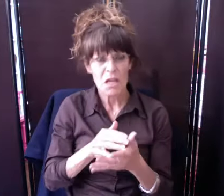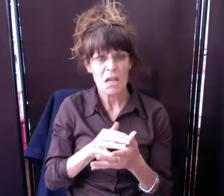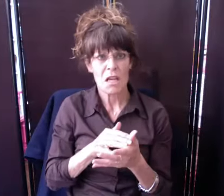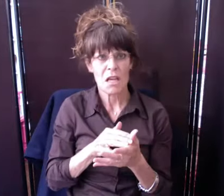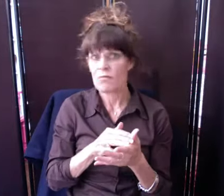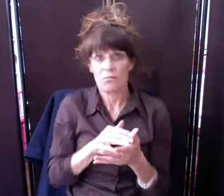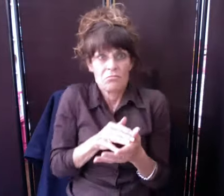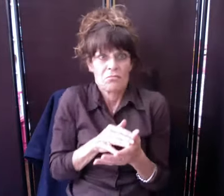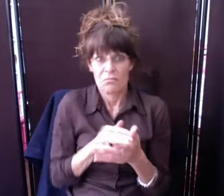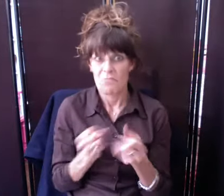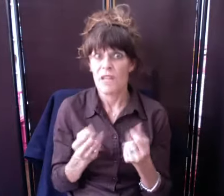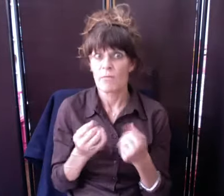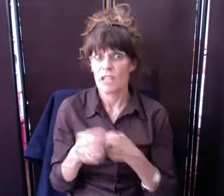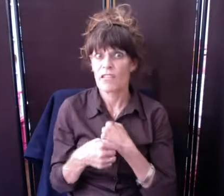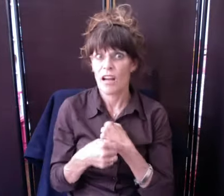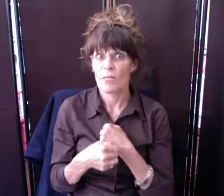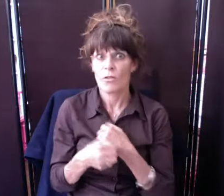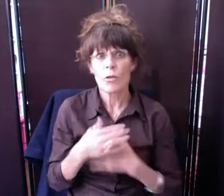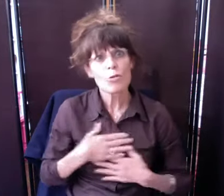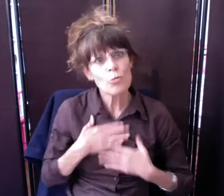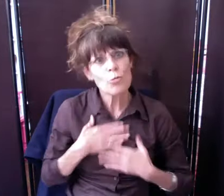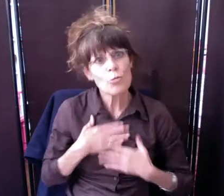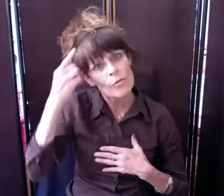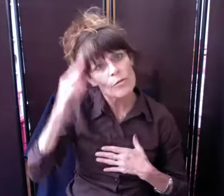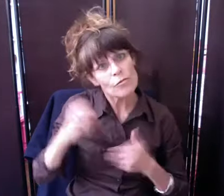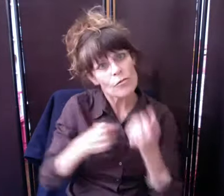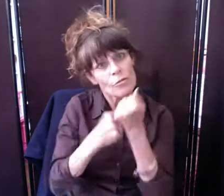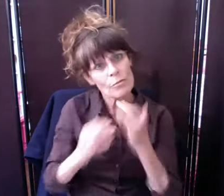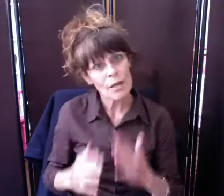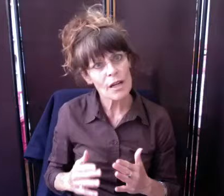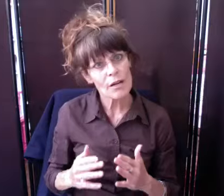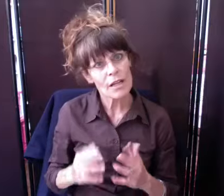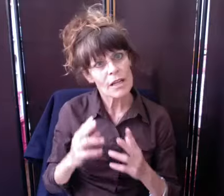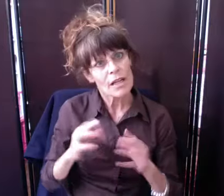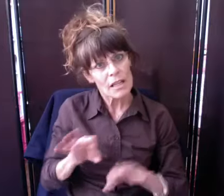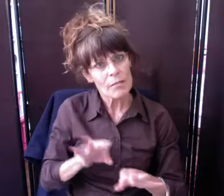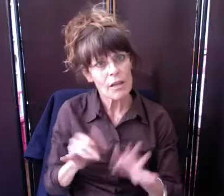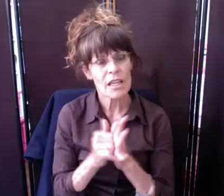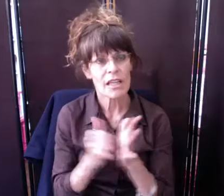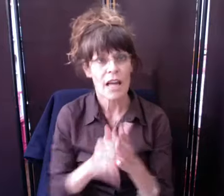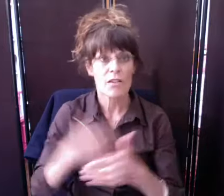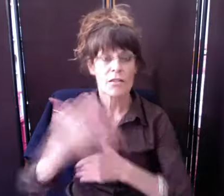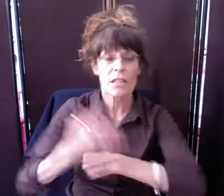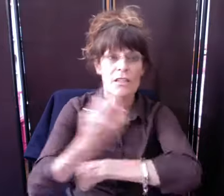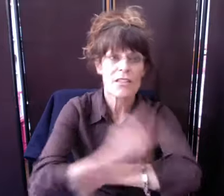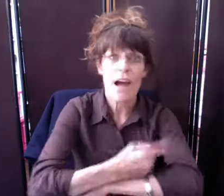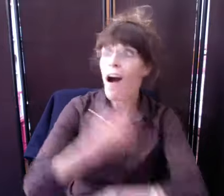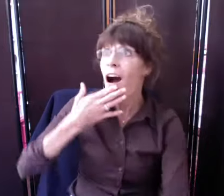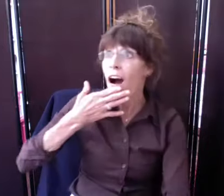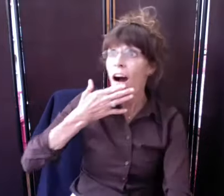many times. So I was so grateful for Mary, for her doing that, because the next day I was so excited. I was like, I found my allergy. You know,